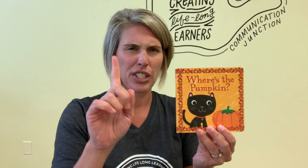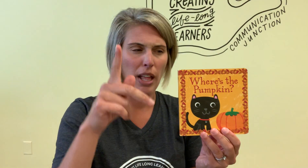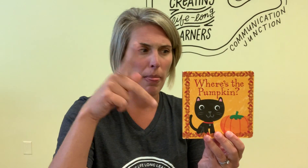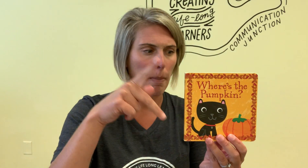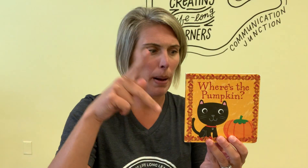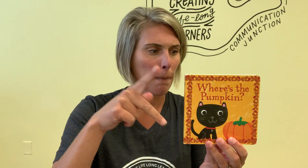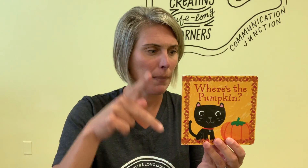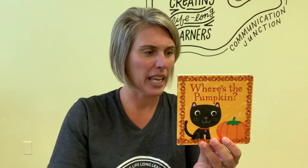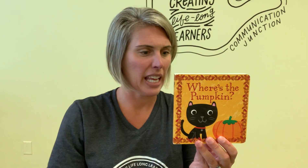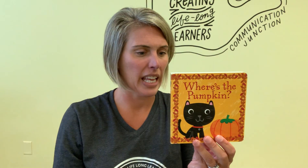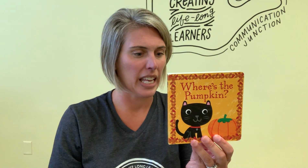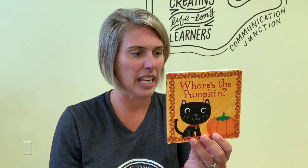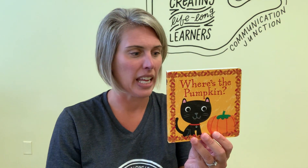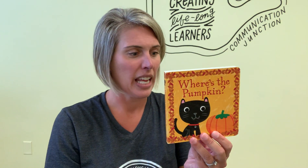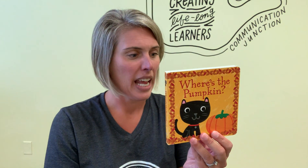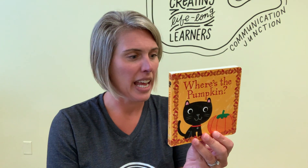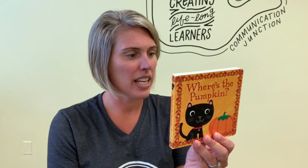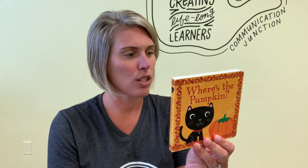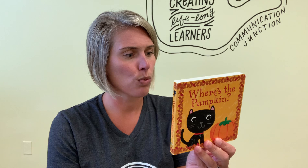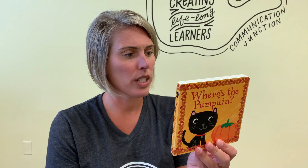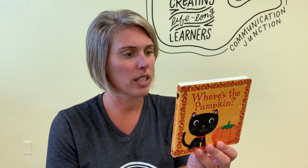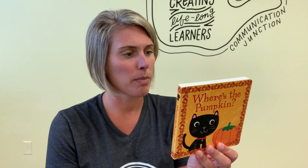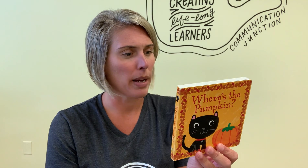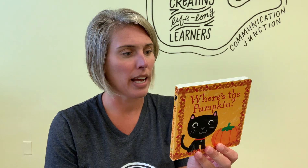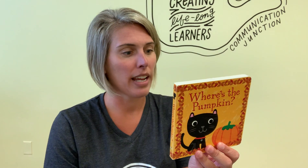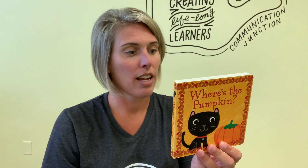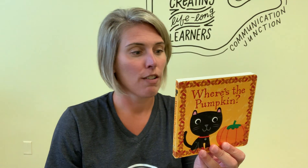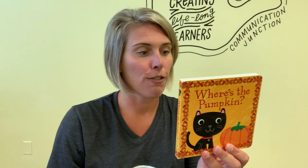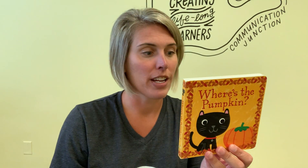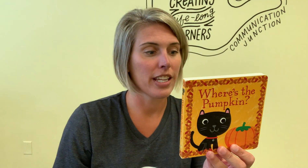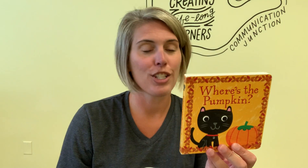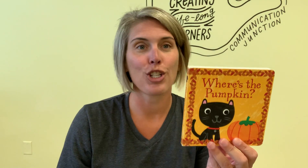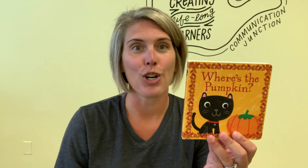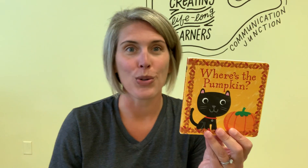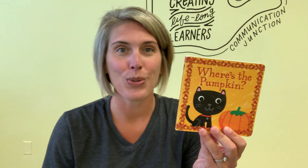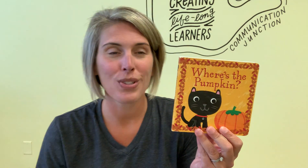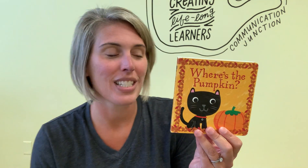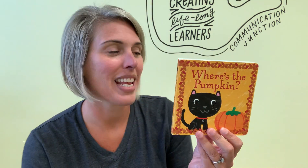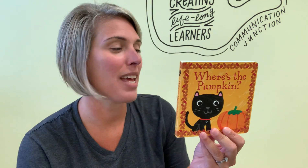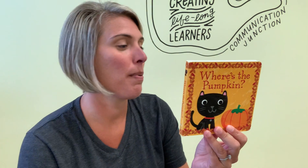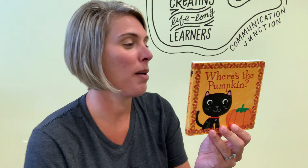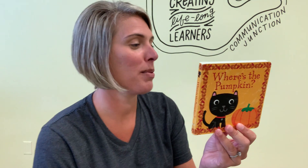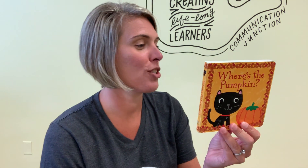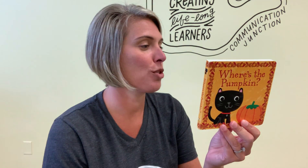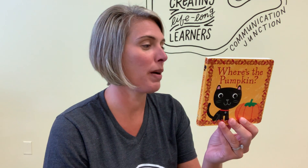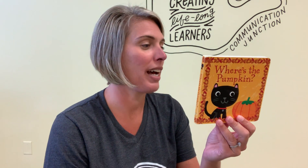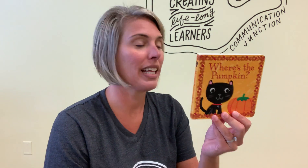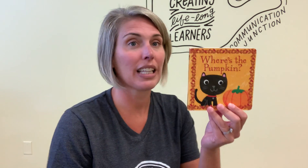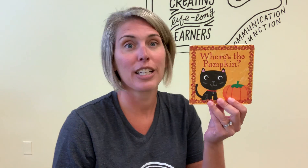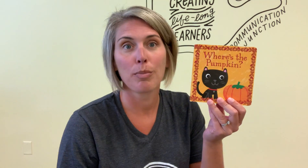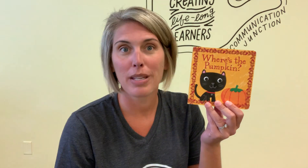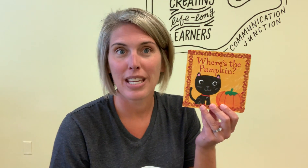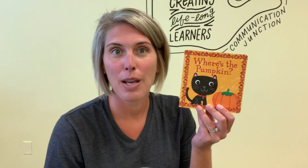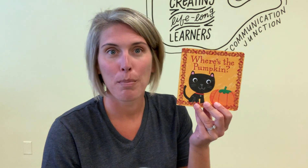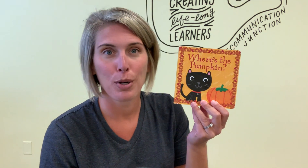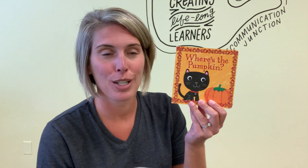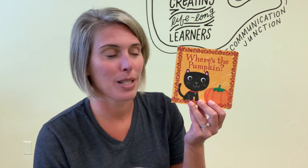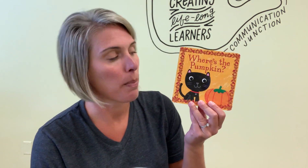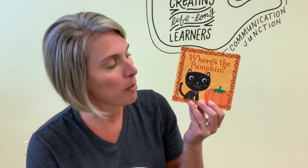the Pumpkin? And it's written by Frankie Jones and published by Little Bee Books